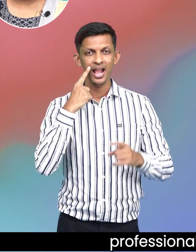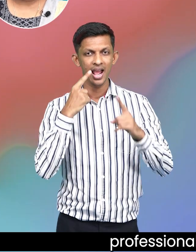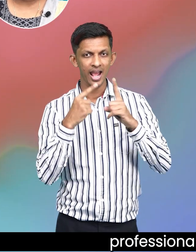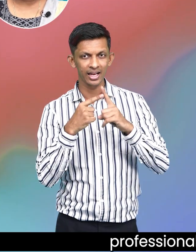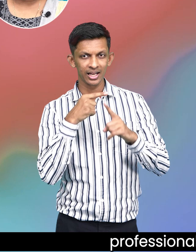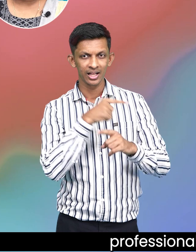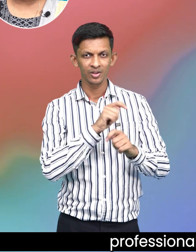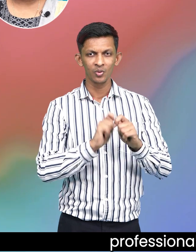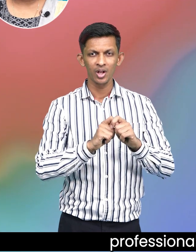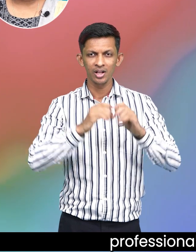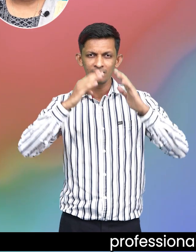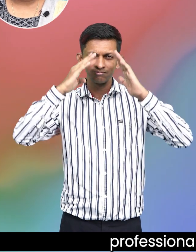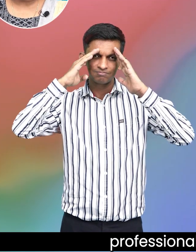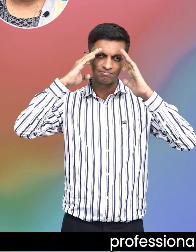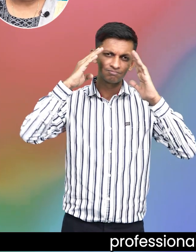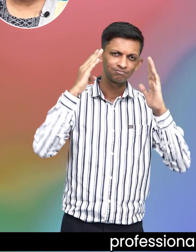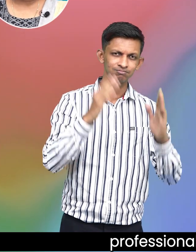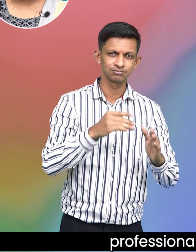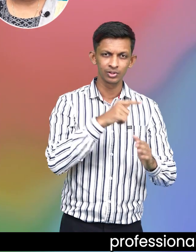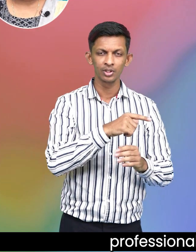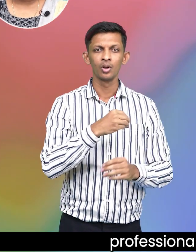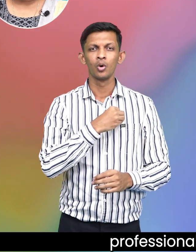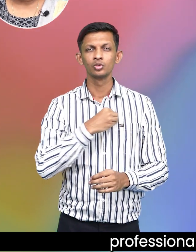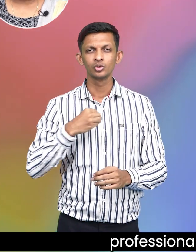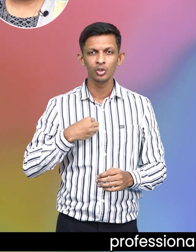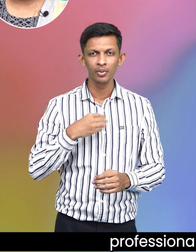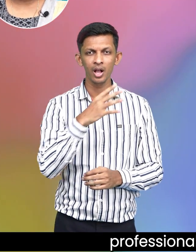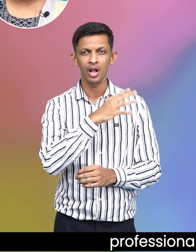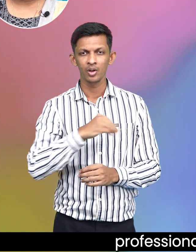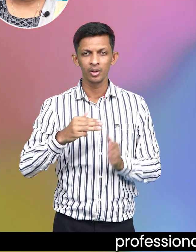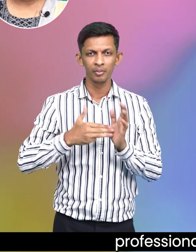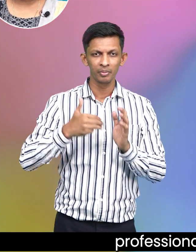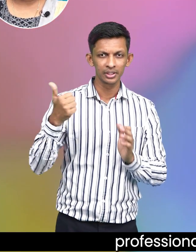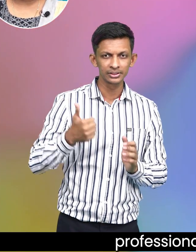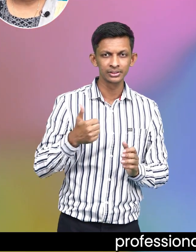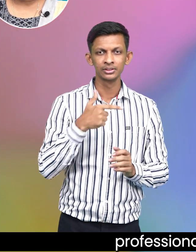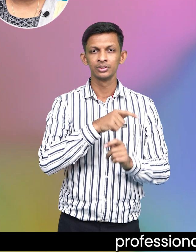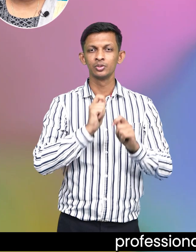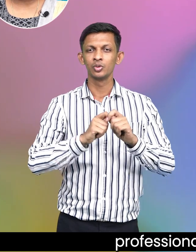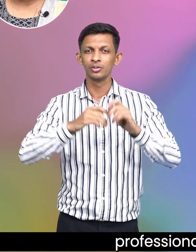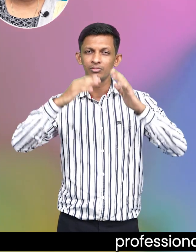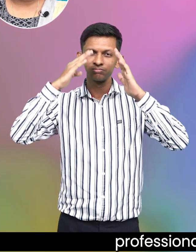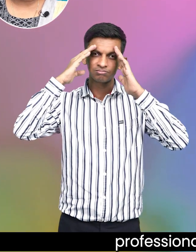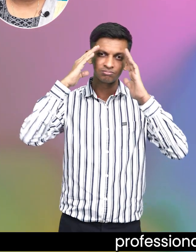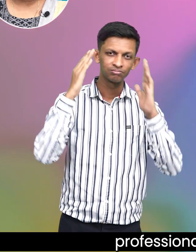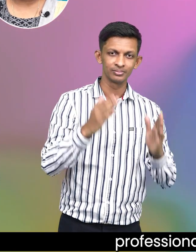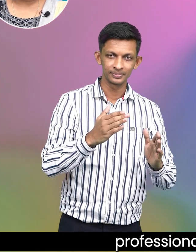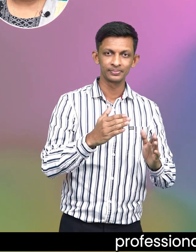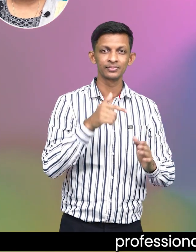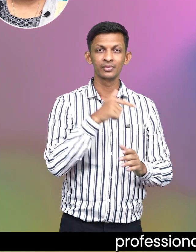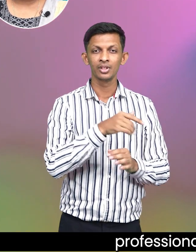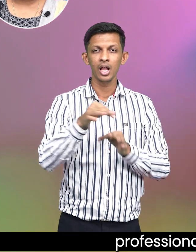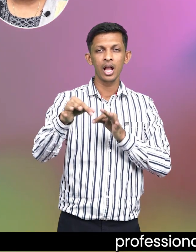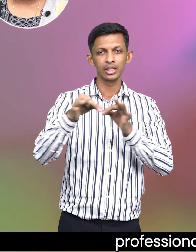IT professionals, doctors and management professionals are example of this